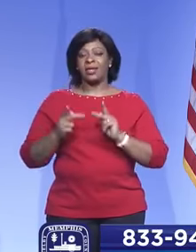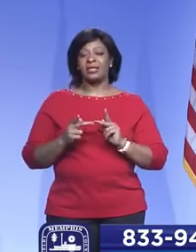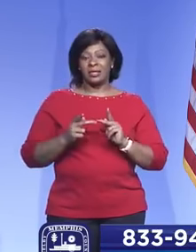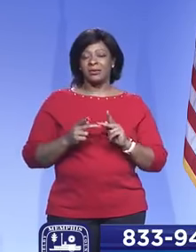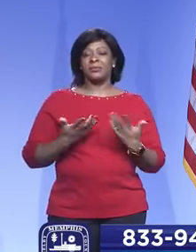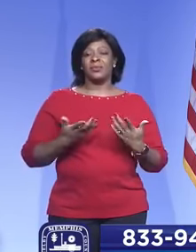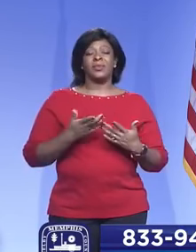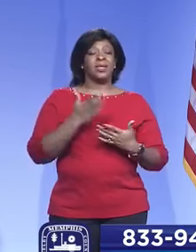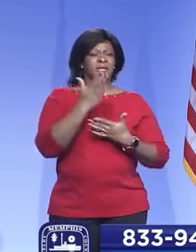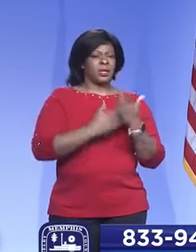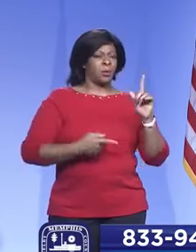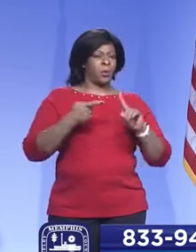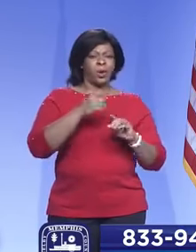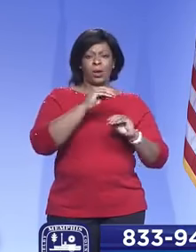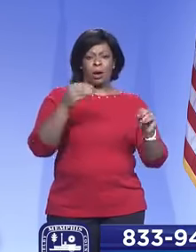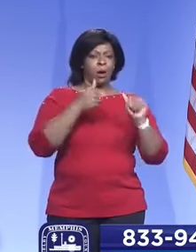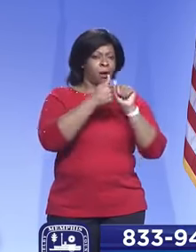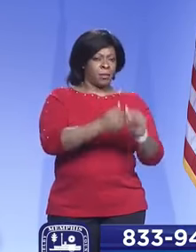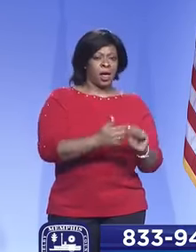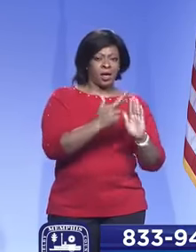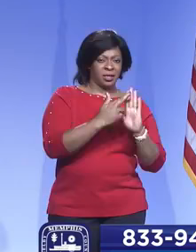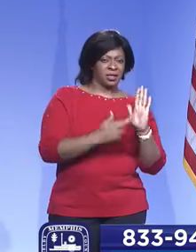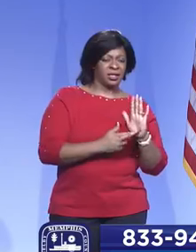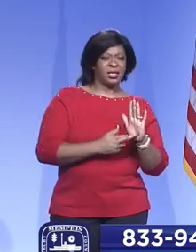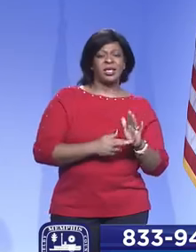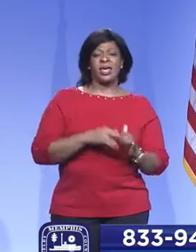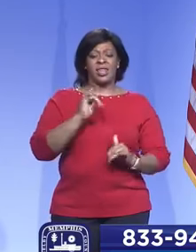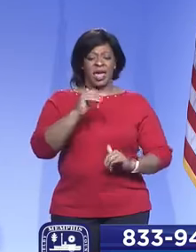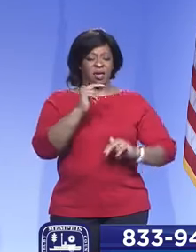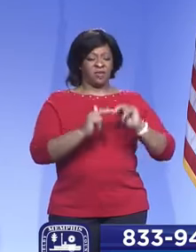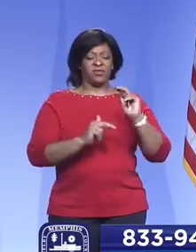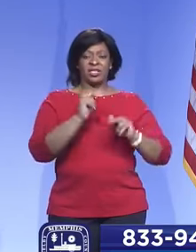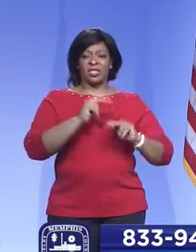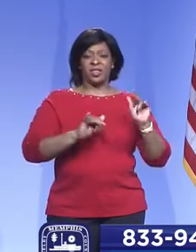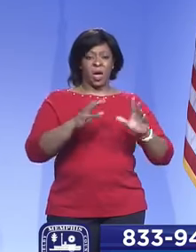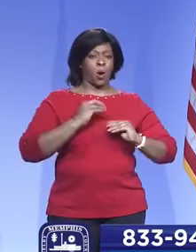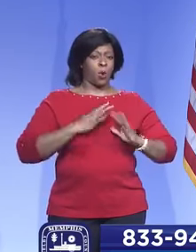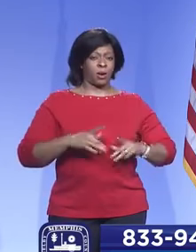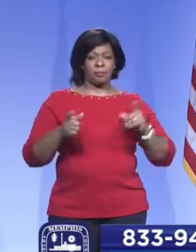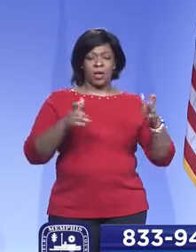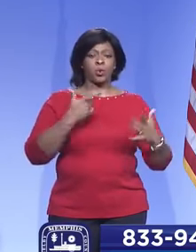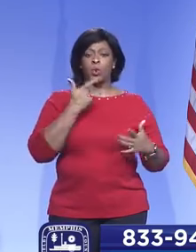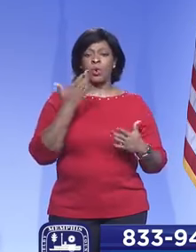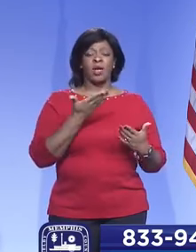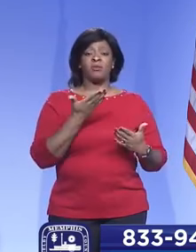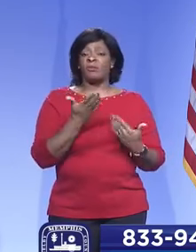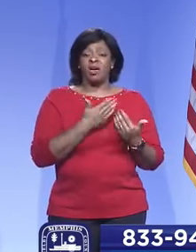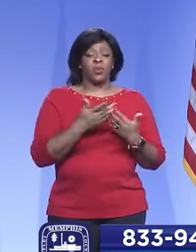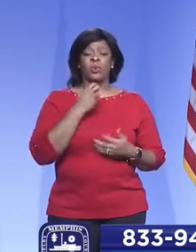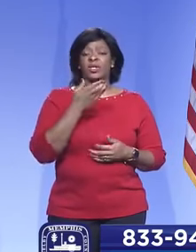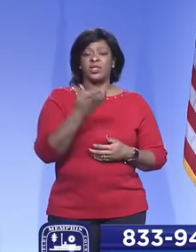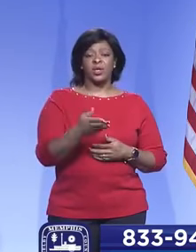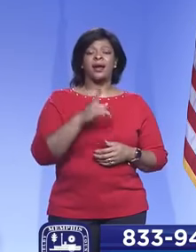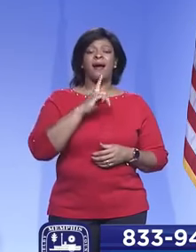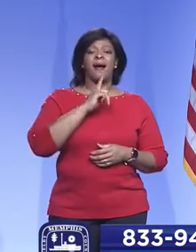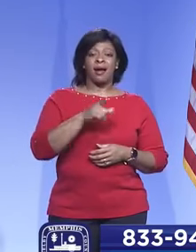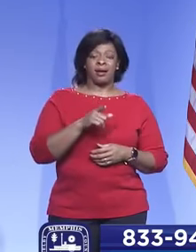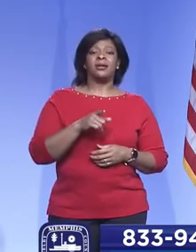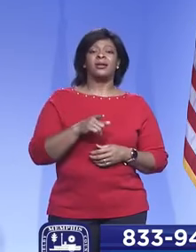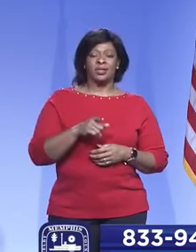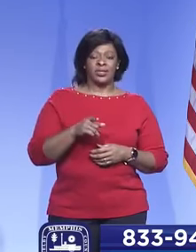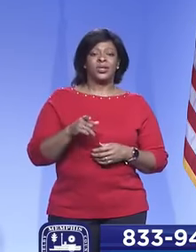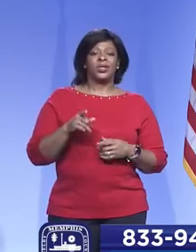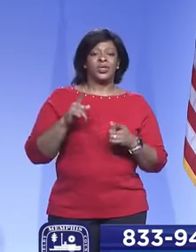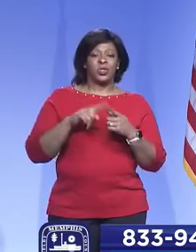was non-compliance and an inability of that facility, that owner, manager, whoever was present, to actually bring that into